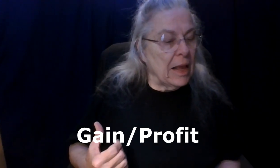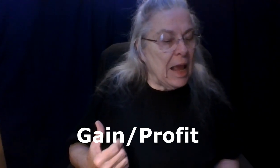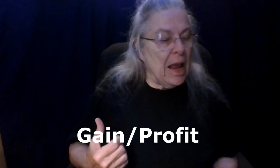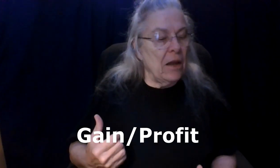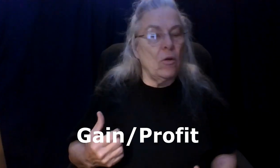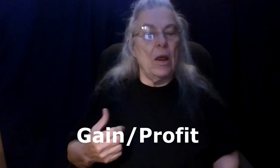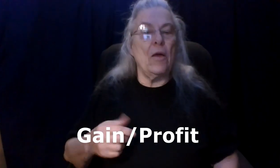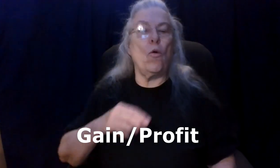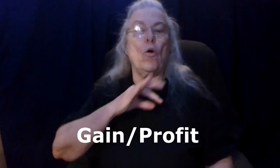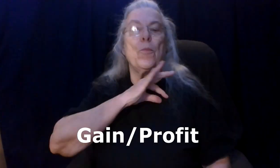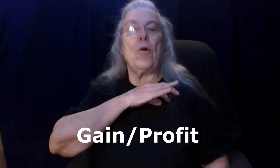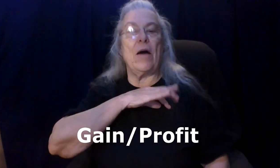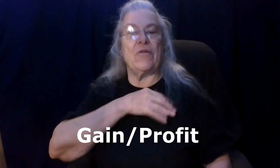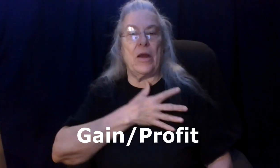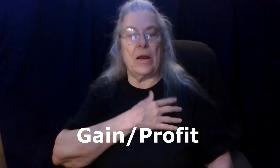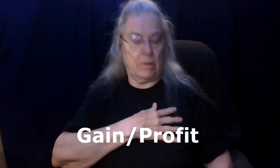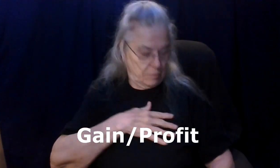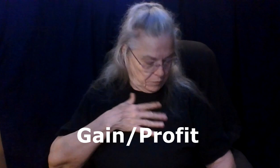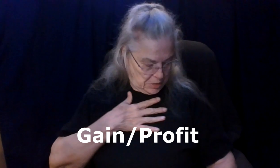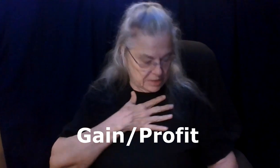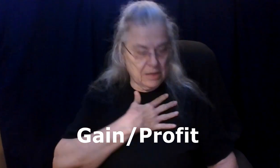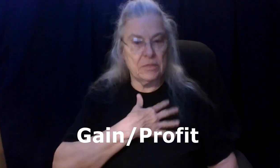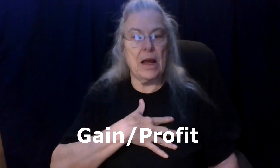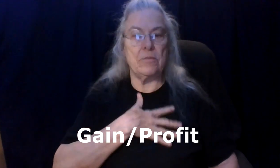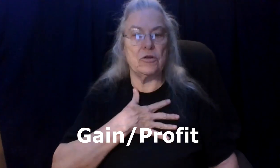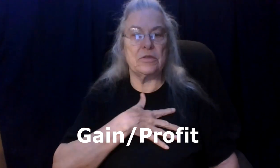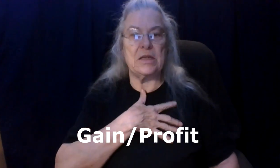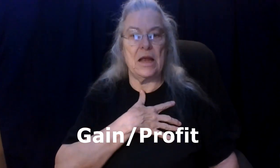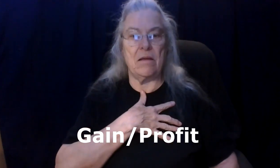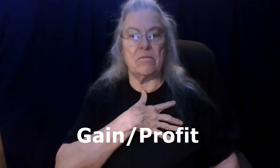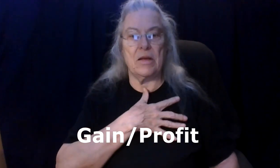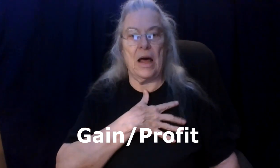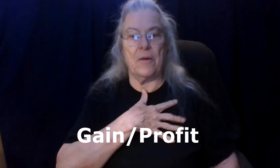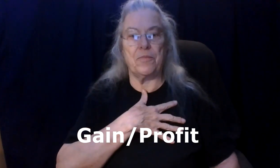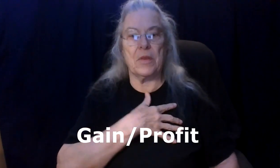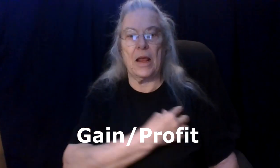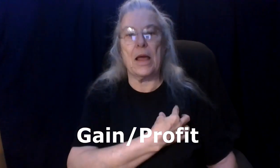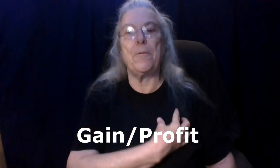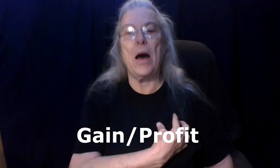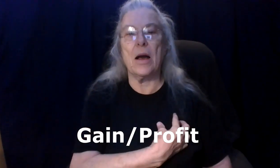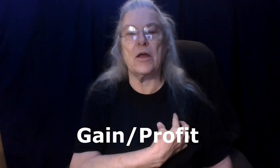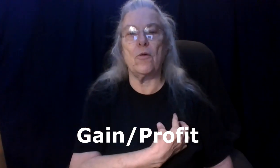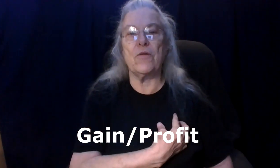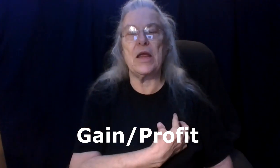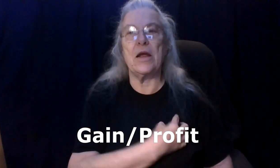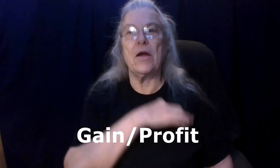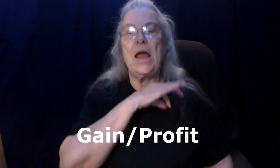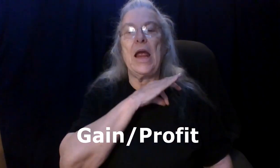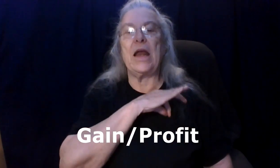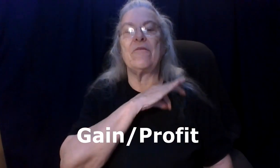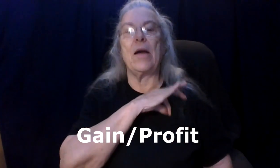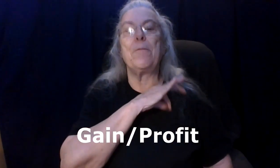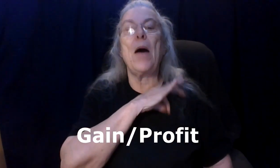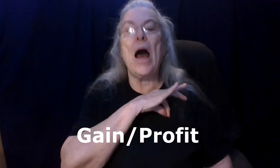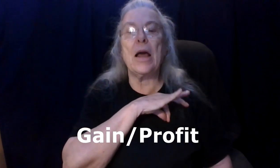gain or profit. Sometimes you'll see like a pocket over here, and if I'm pocketing